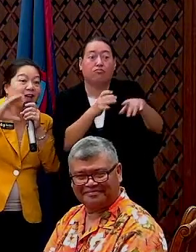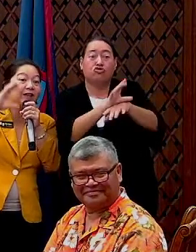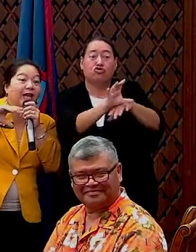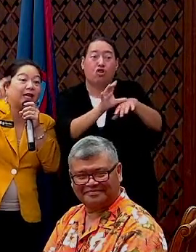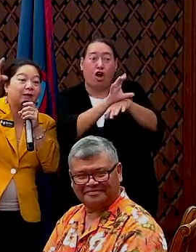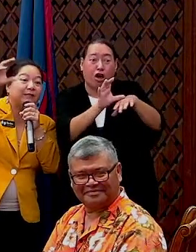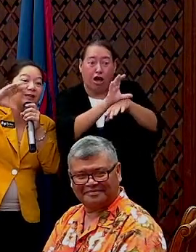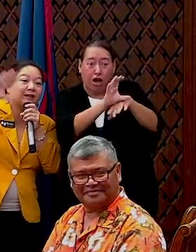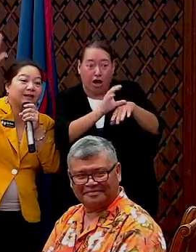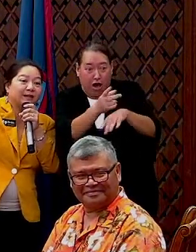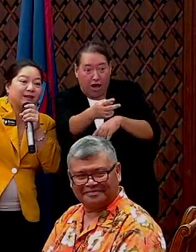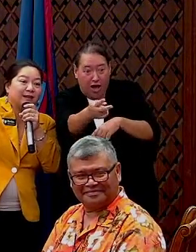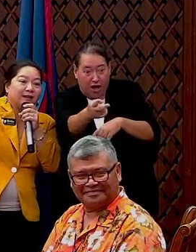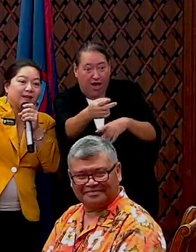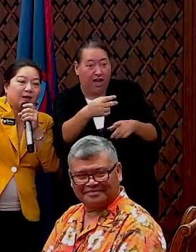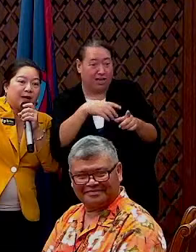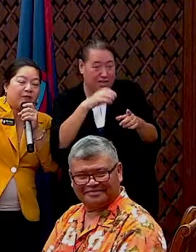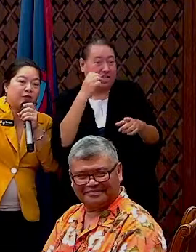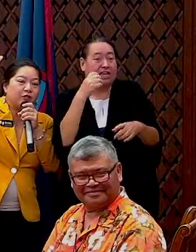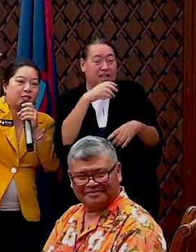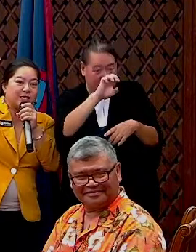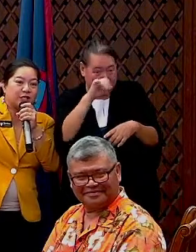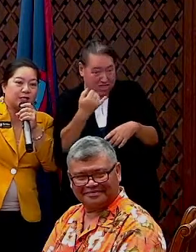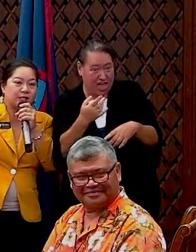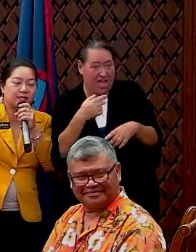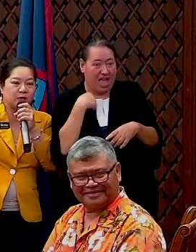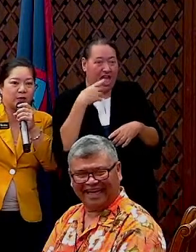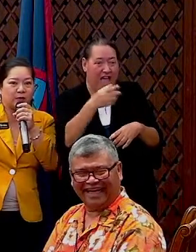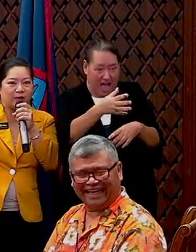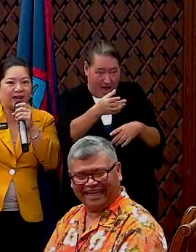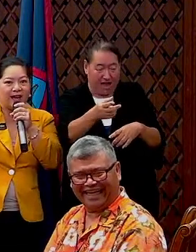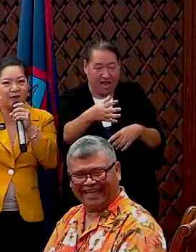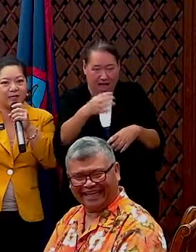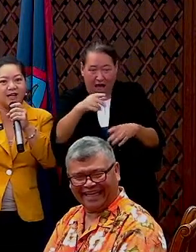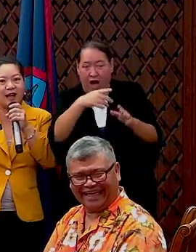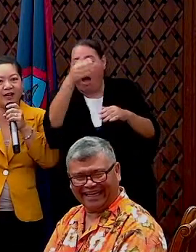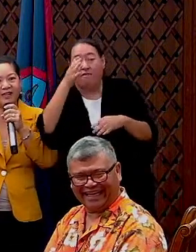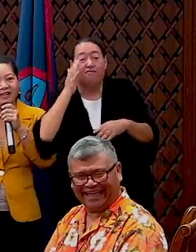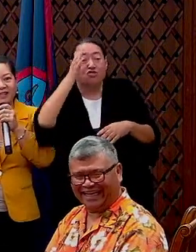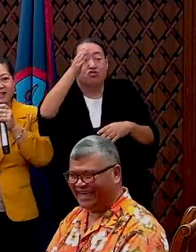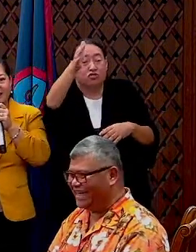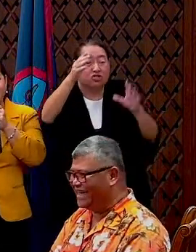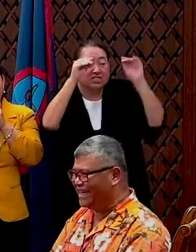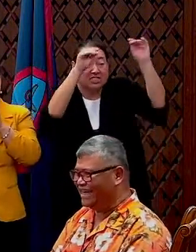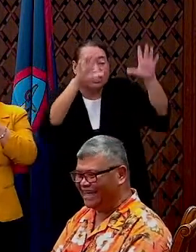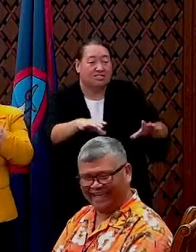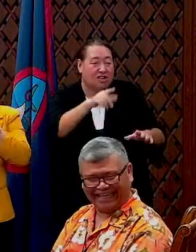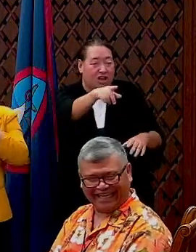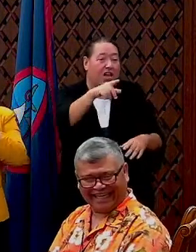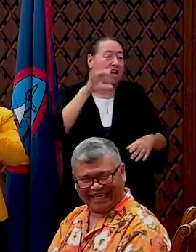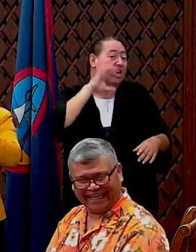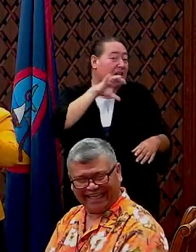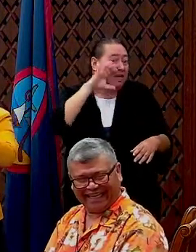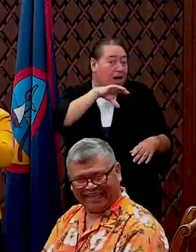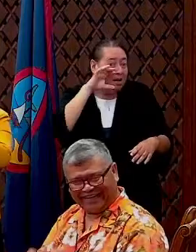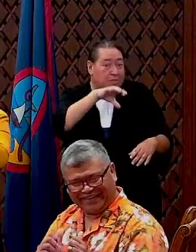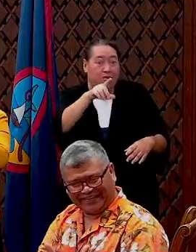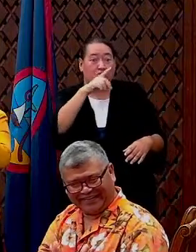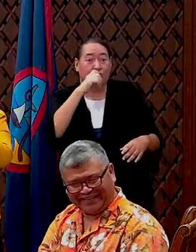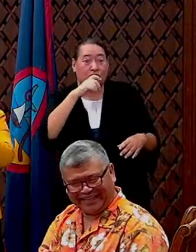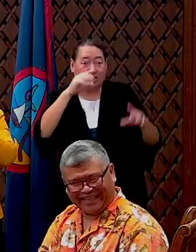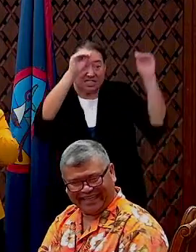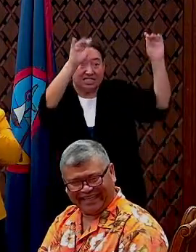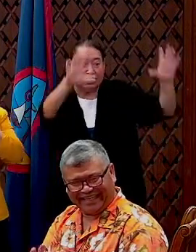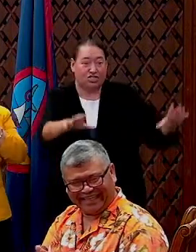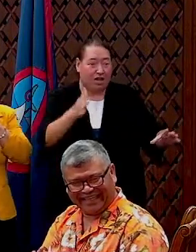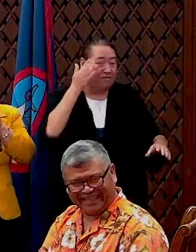And then I have Caleb, my future teacher. So when I retire, this is going to be my next teacher at GCC.